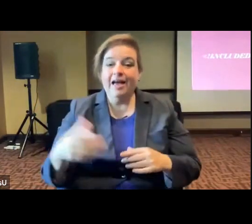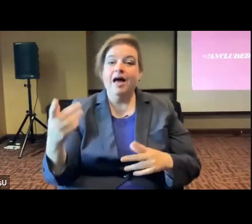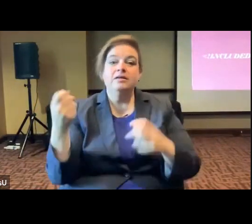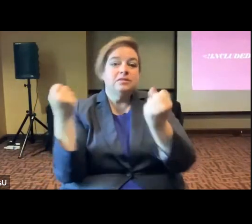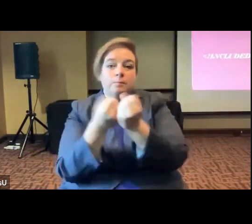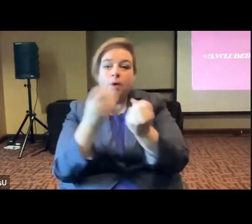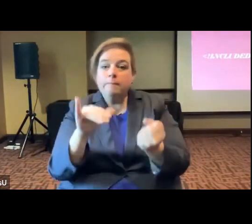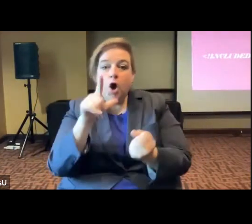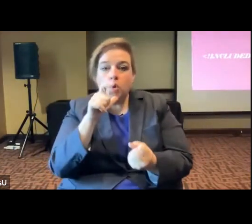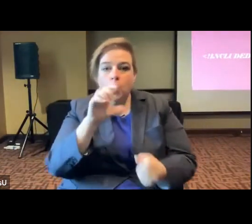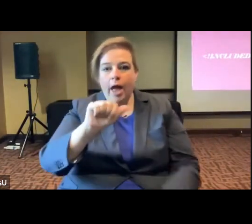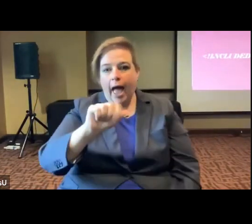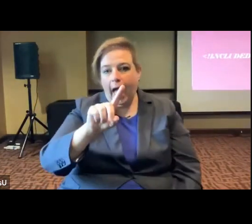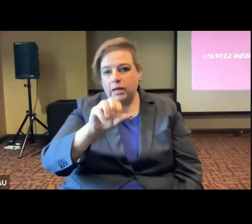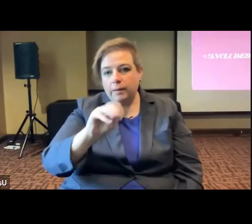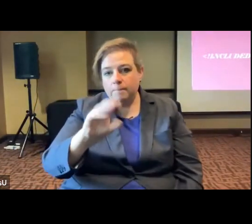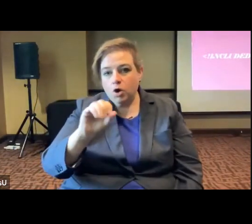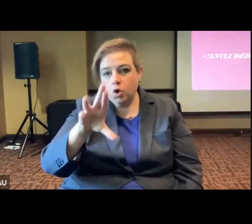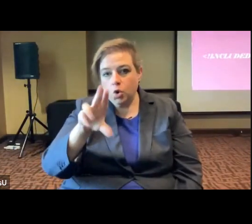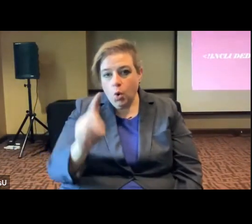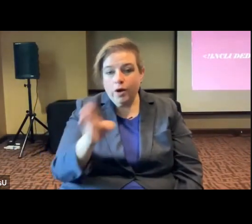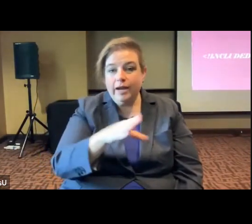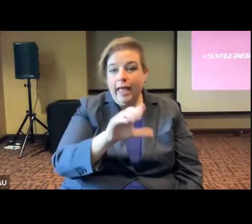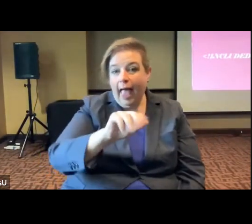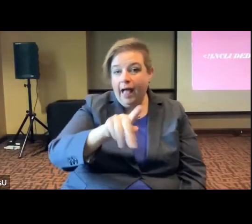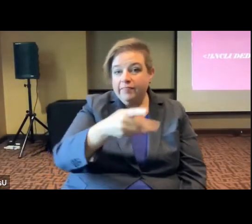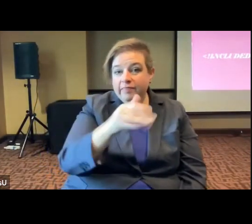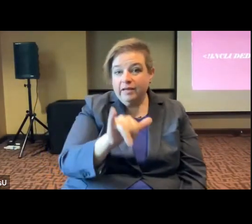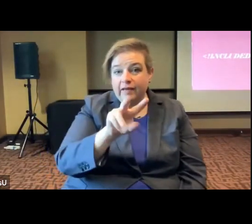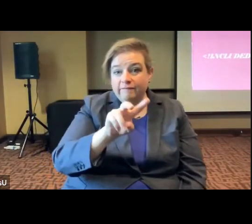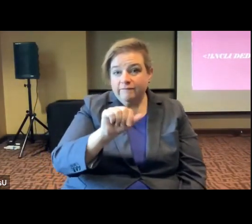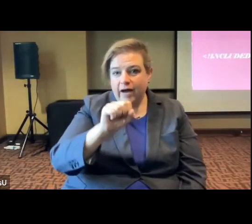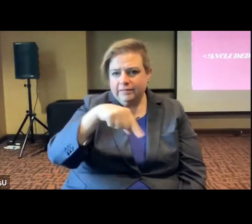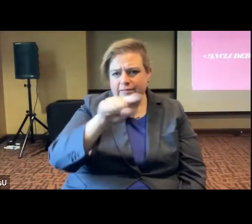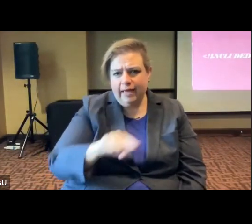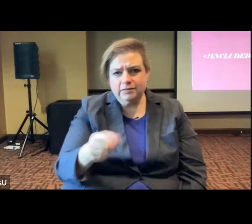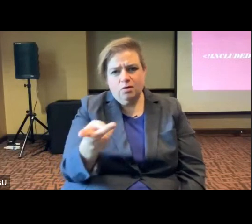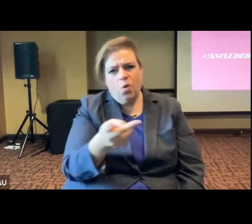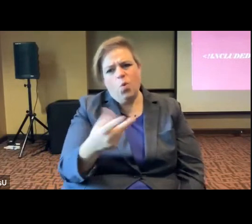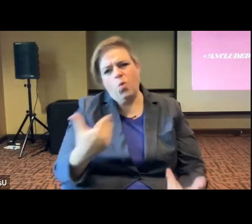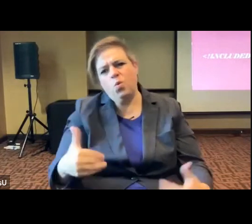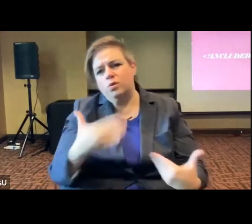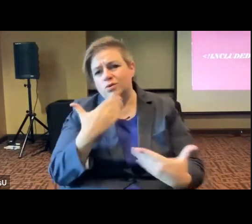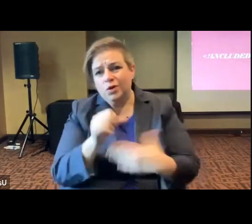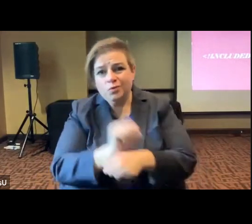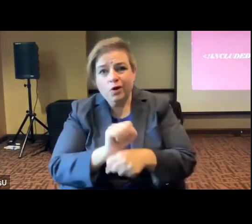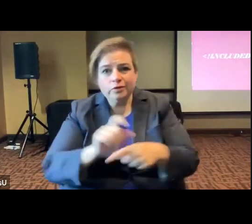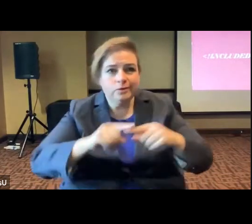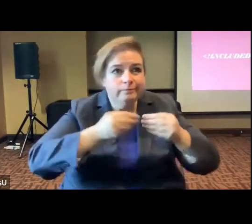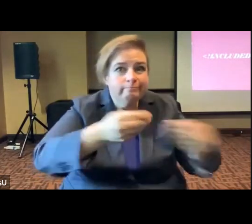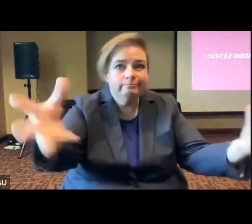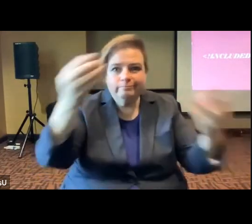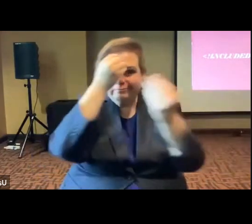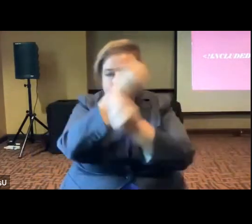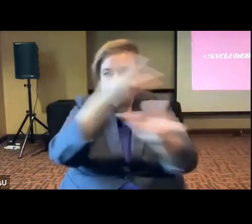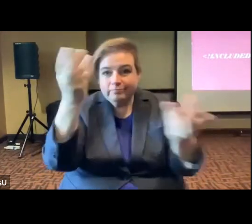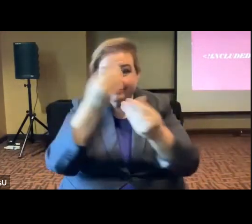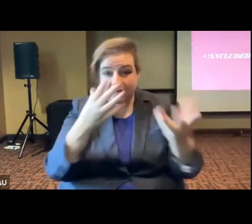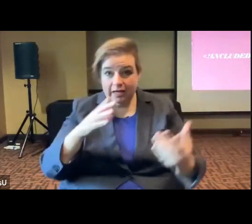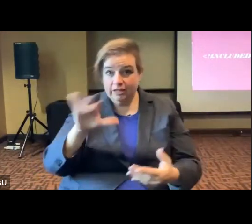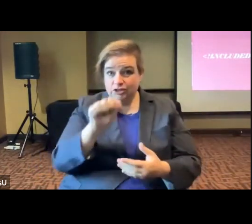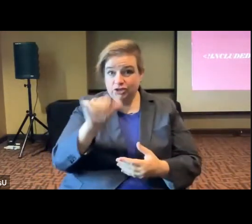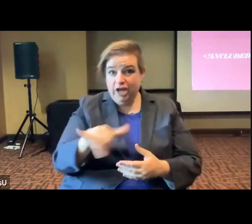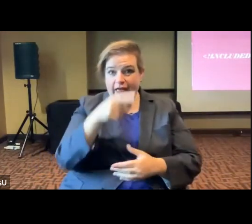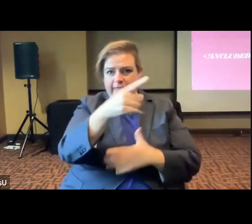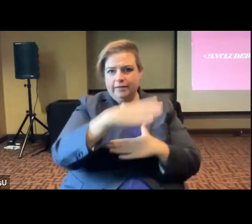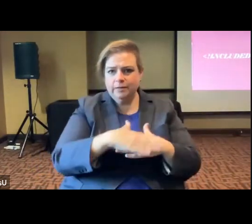Supported by Adam Ford and Anthony Vasquez, who just have done such good work in getting out the word. Jay was at the table